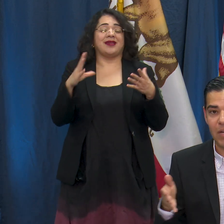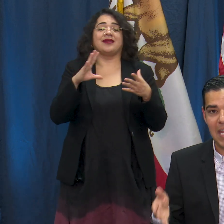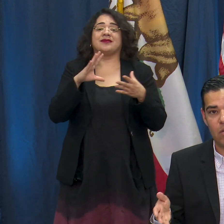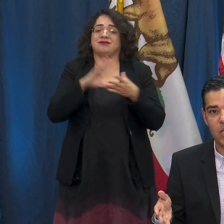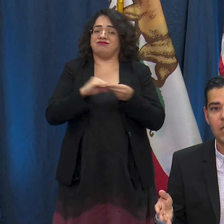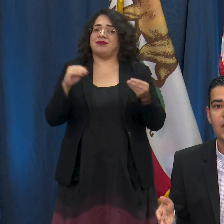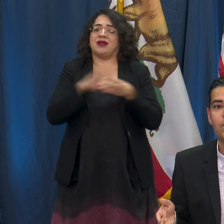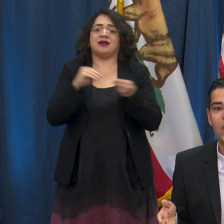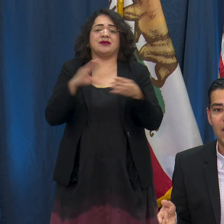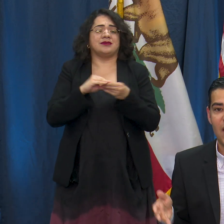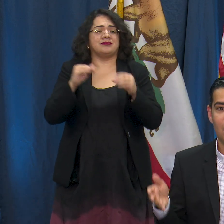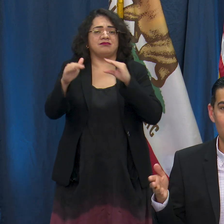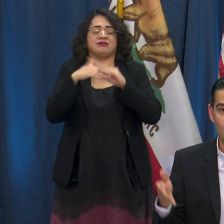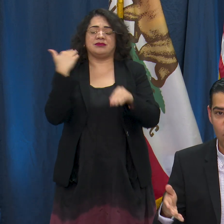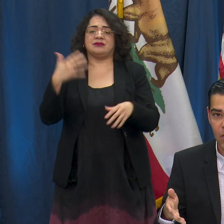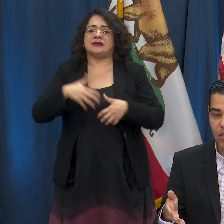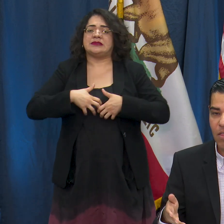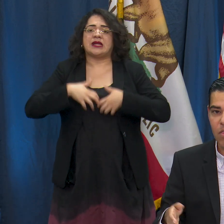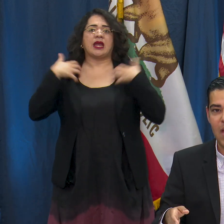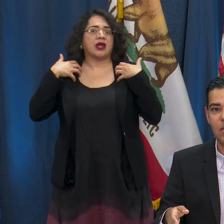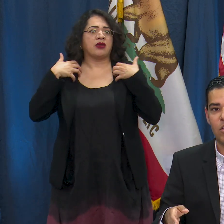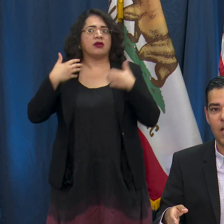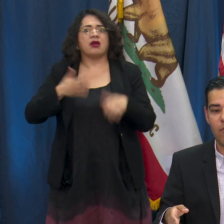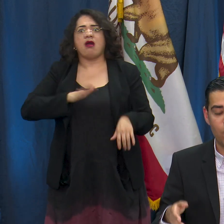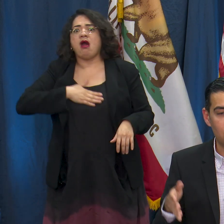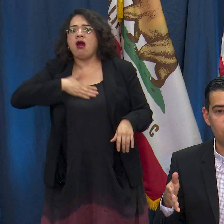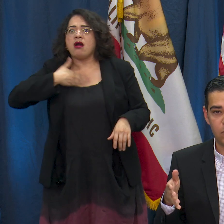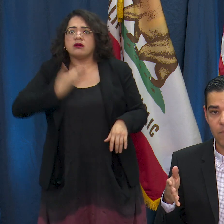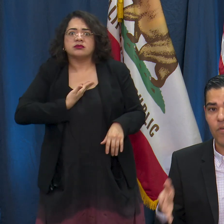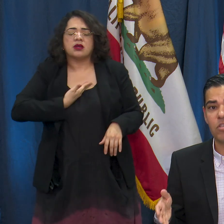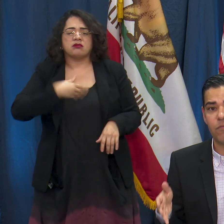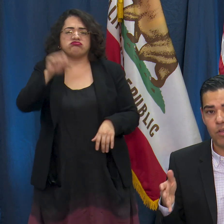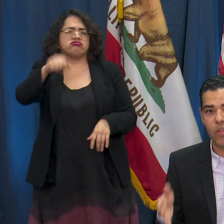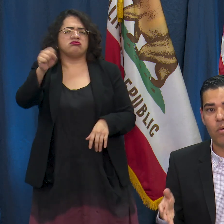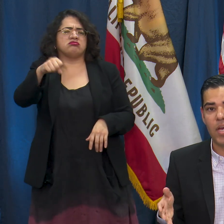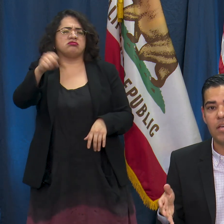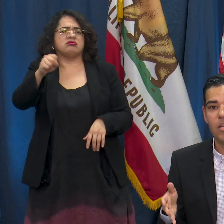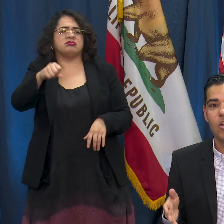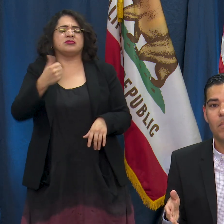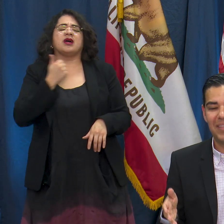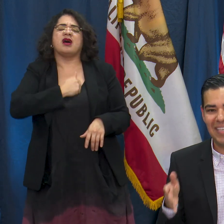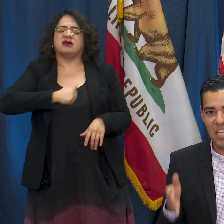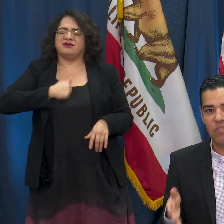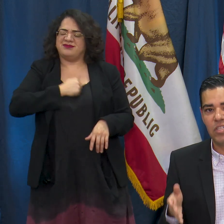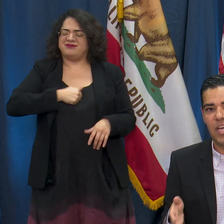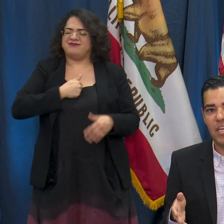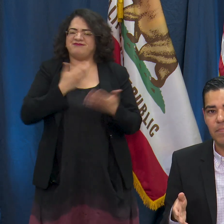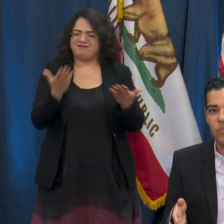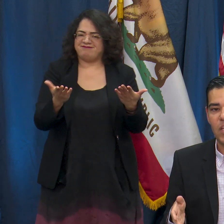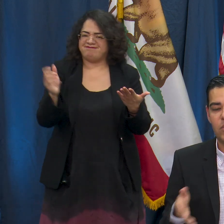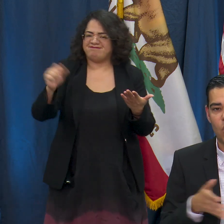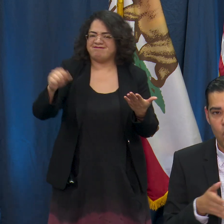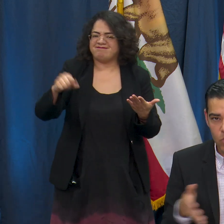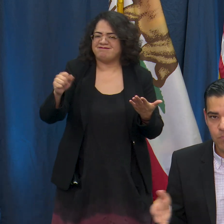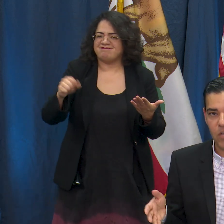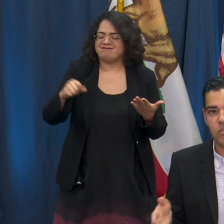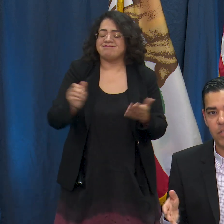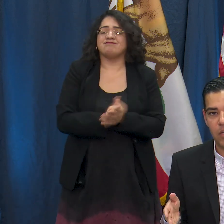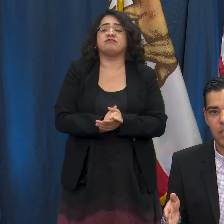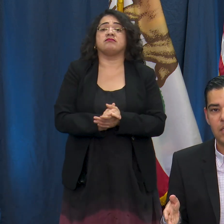some very angry, and I am sorry that some folks feel that way. But at the end of the day, it's